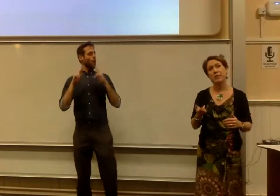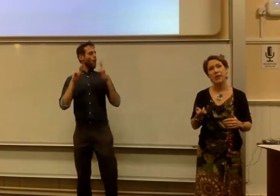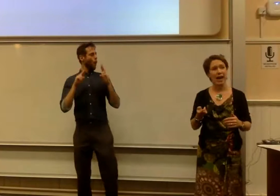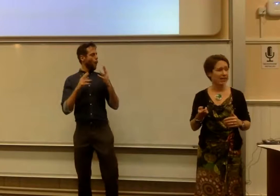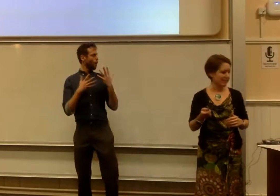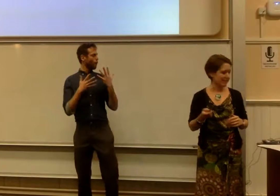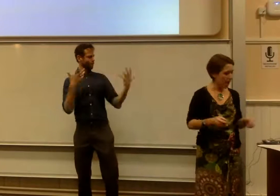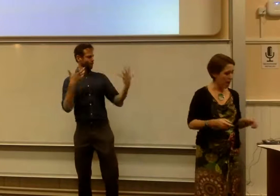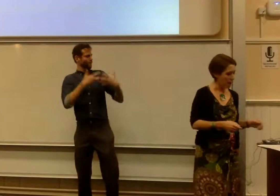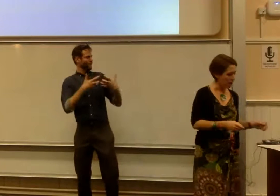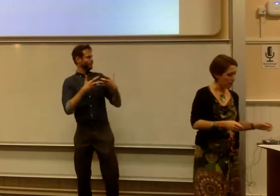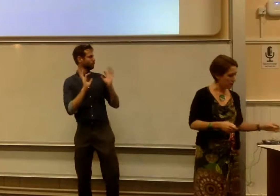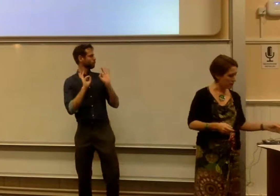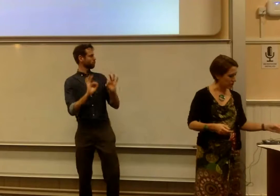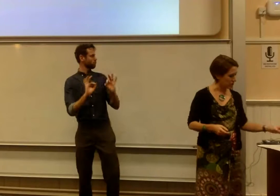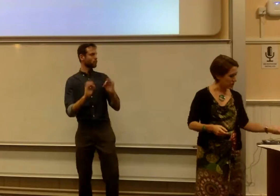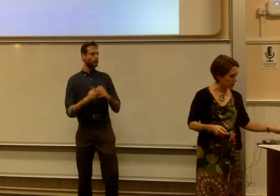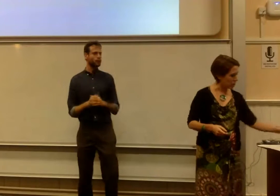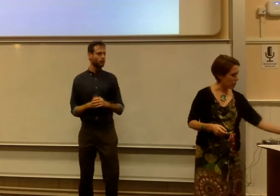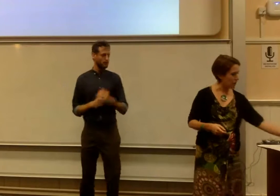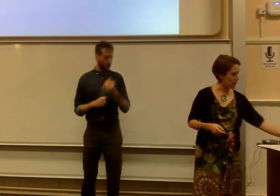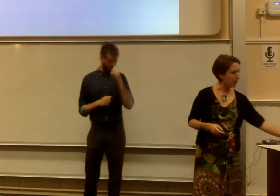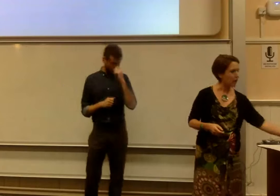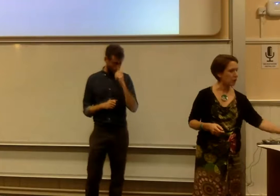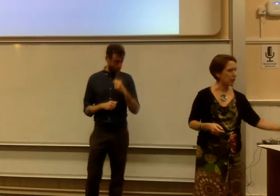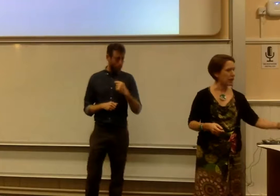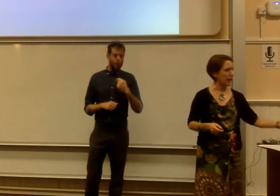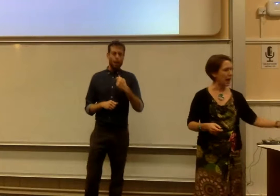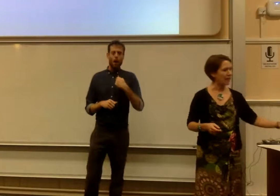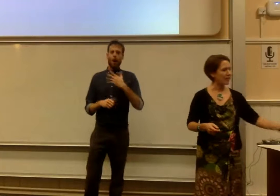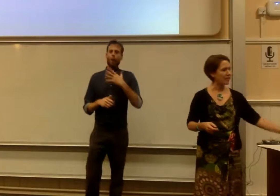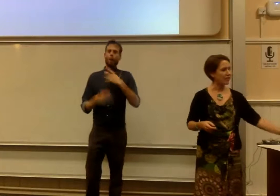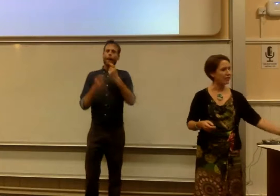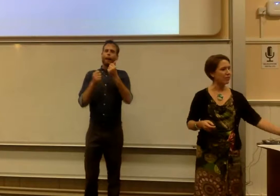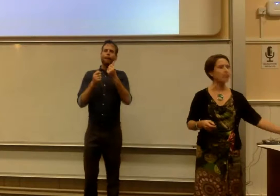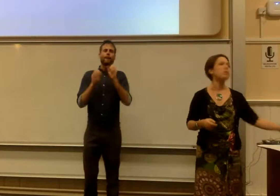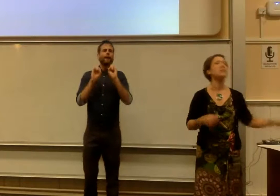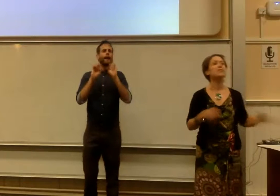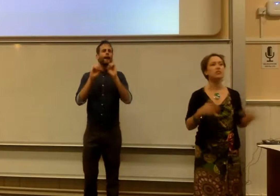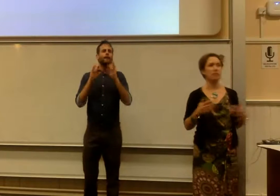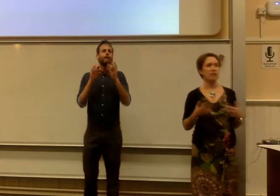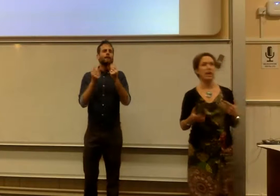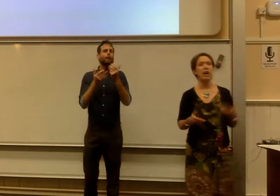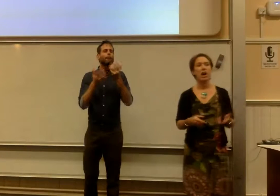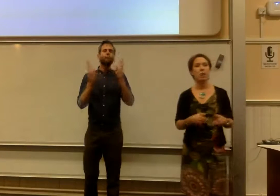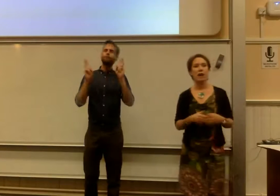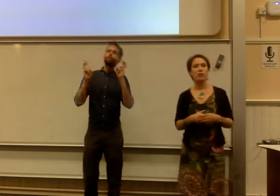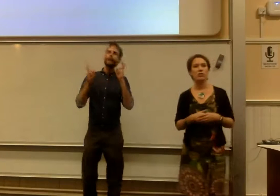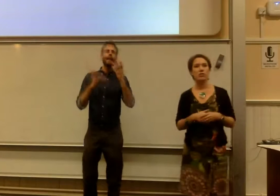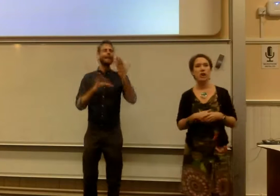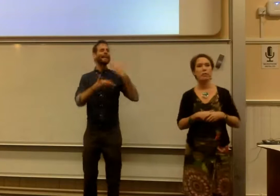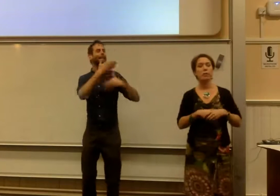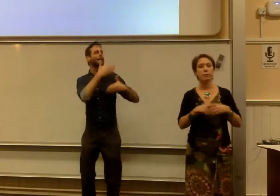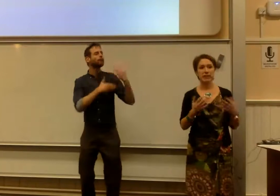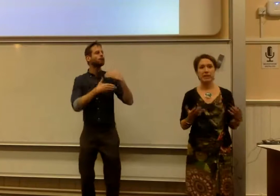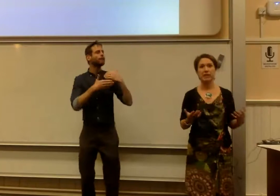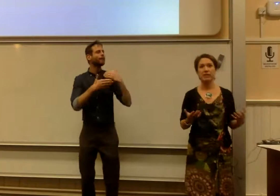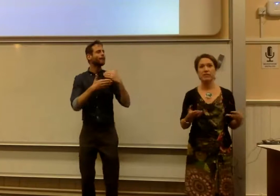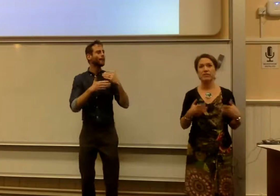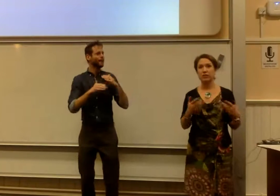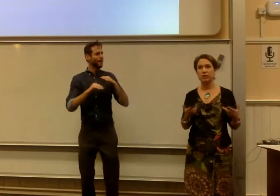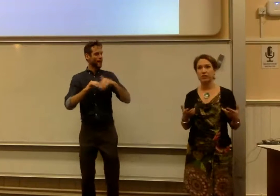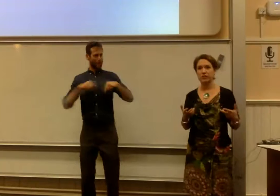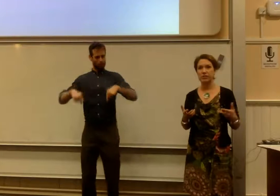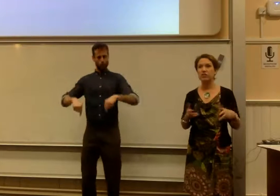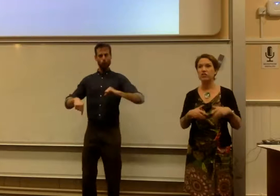I talk about the Act, I want to go back a little bit and give some history about